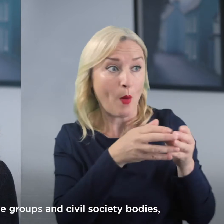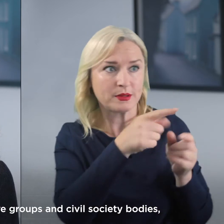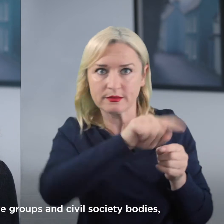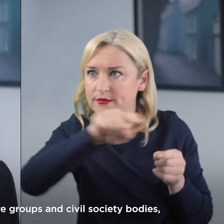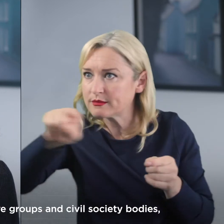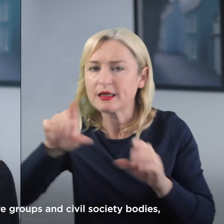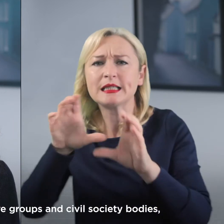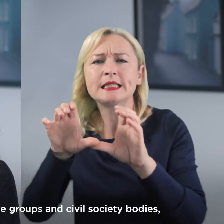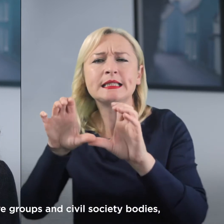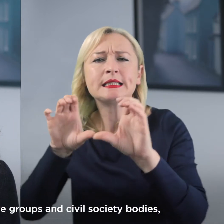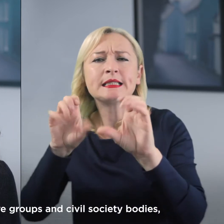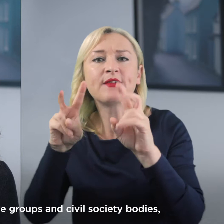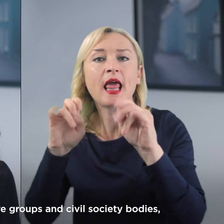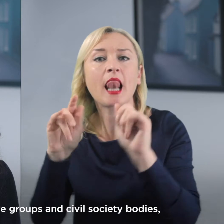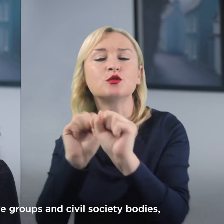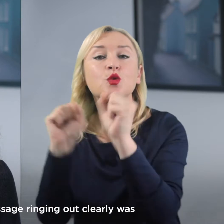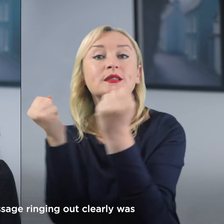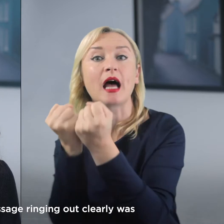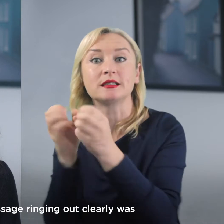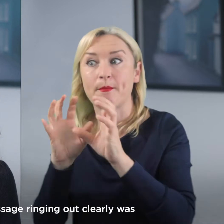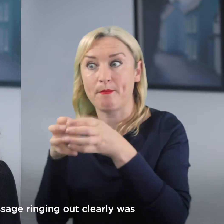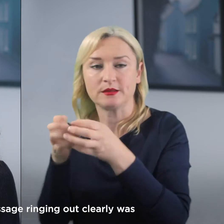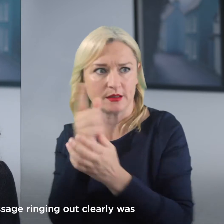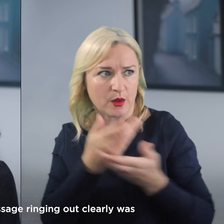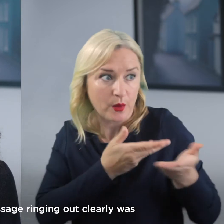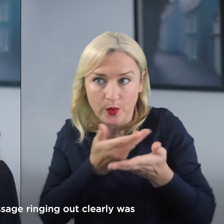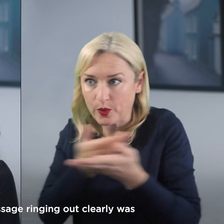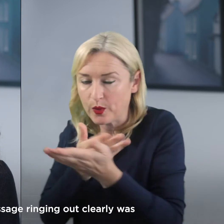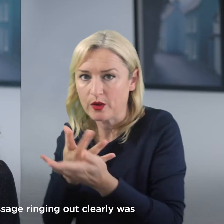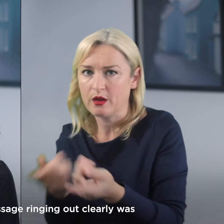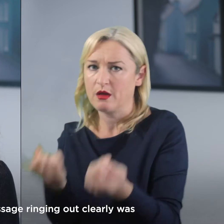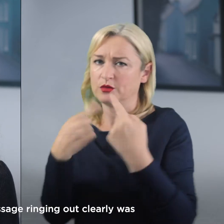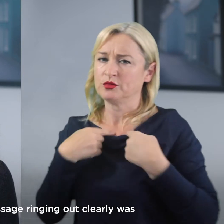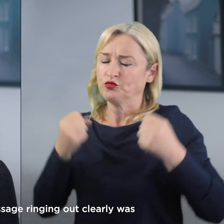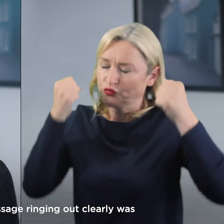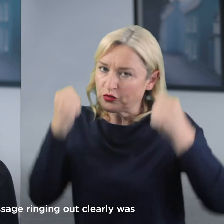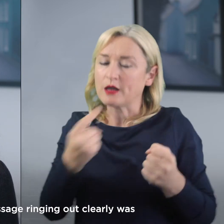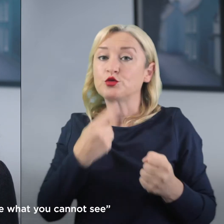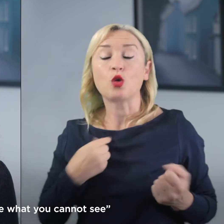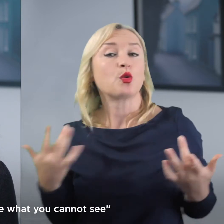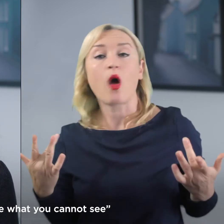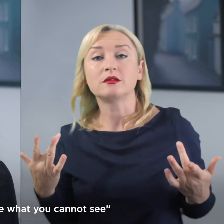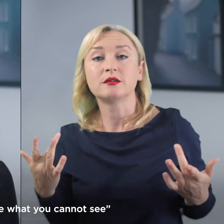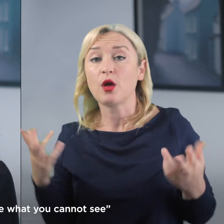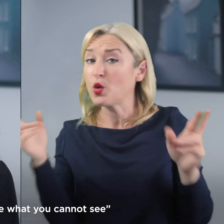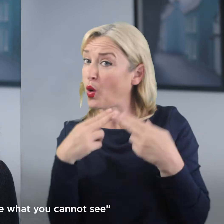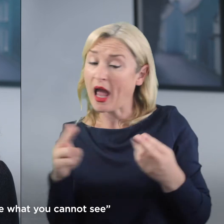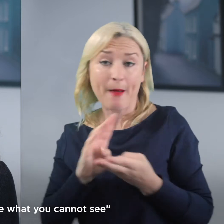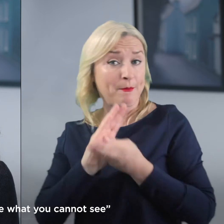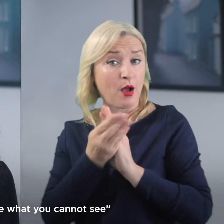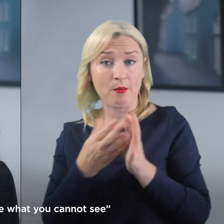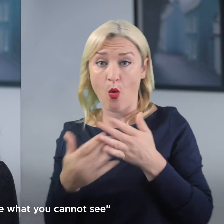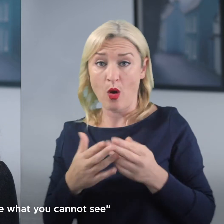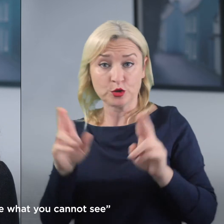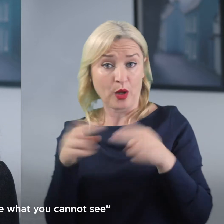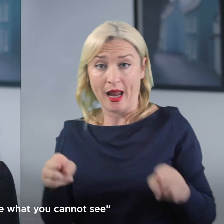groups and civil society bodies. And the central message ringing out clearly was, you cannot be